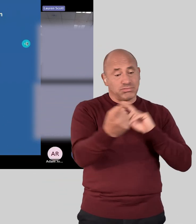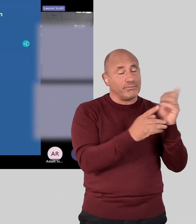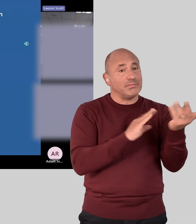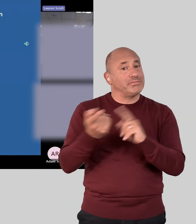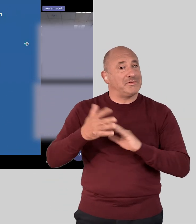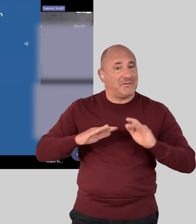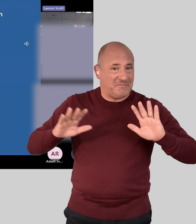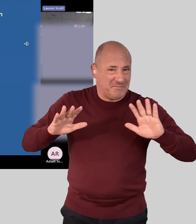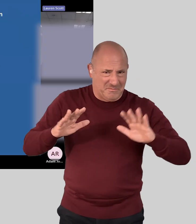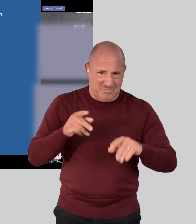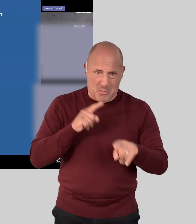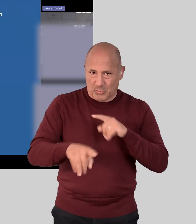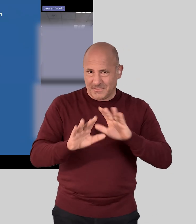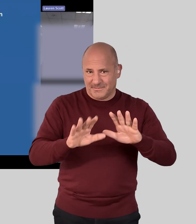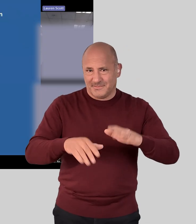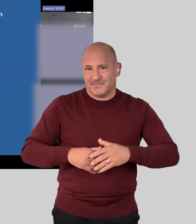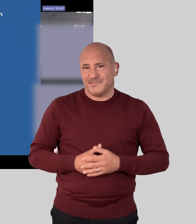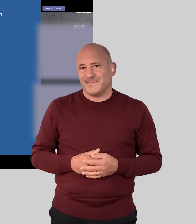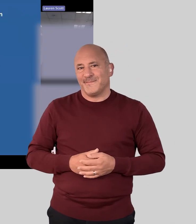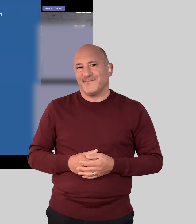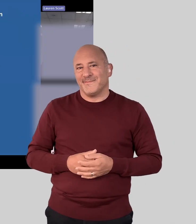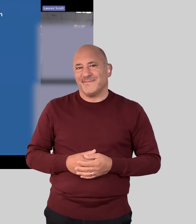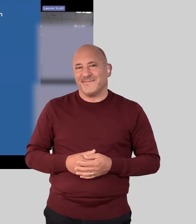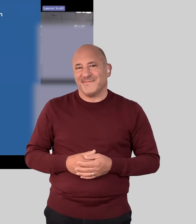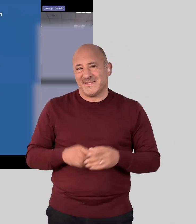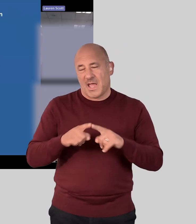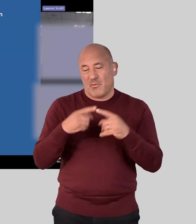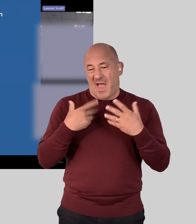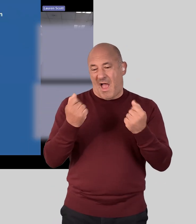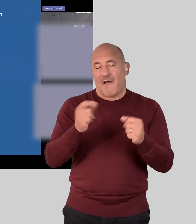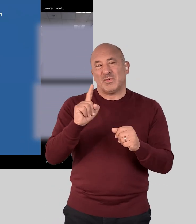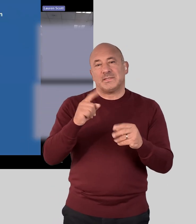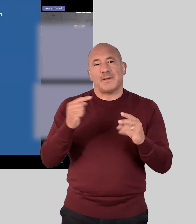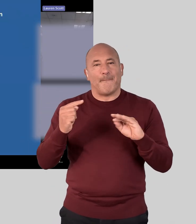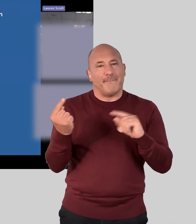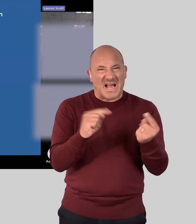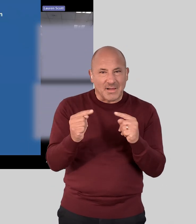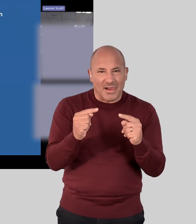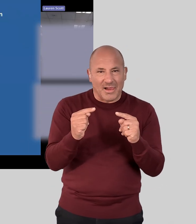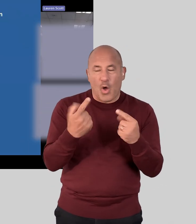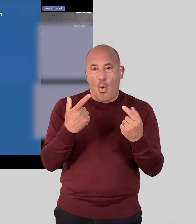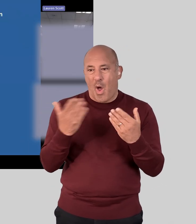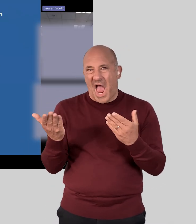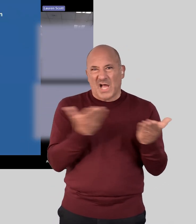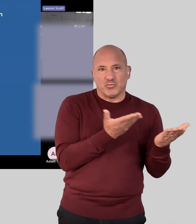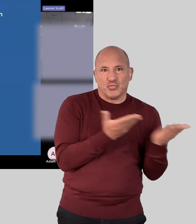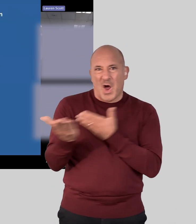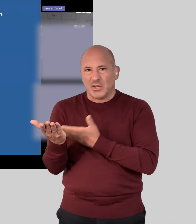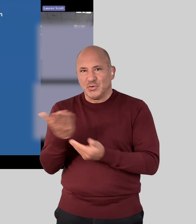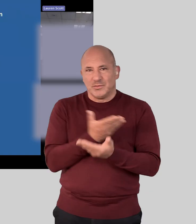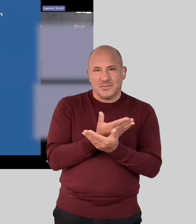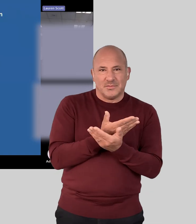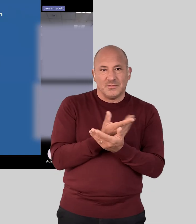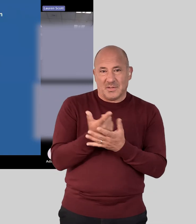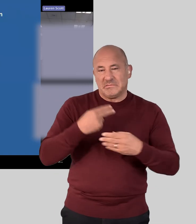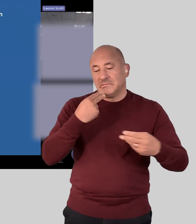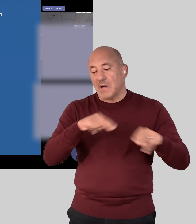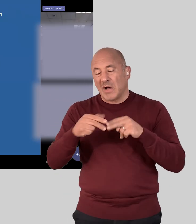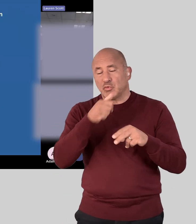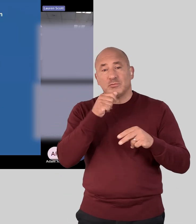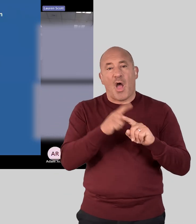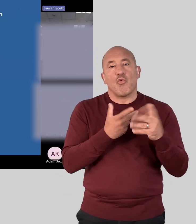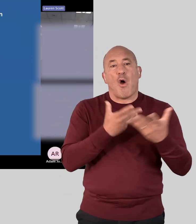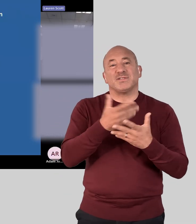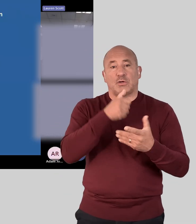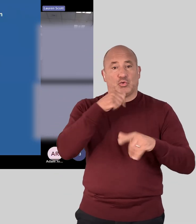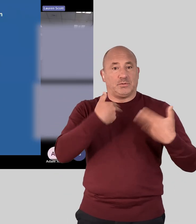dance in, and they kind of happen organically a lot of the time. And also battles and exchanges, sort